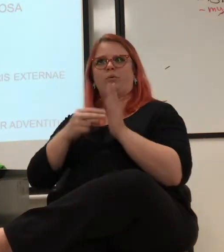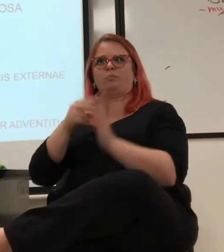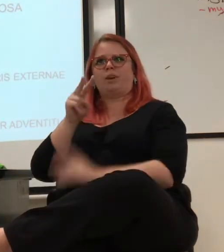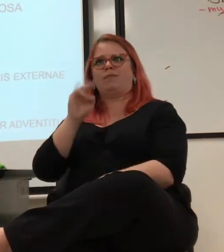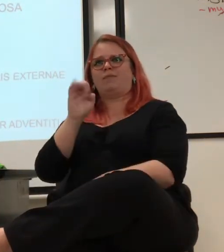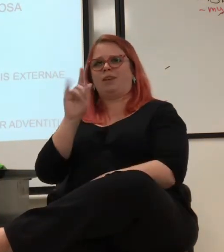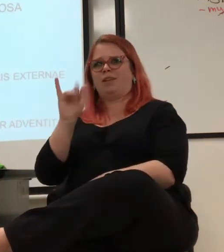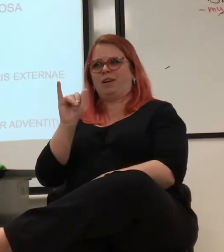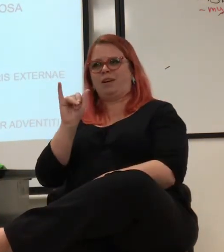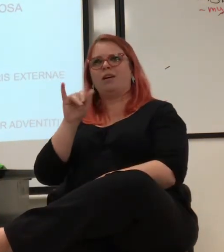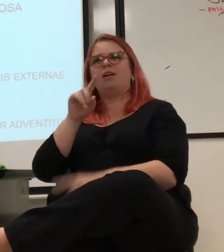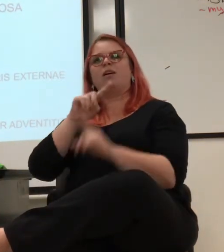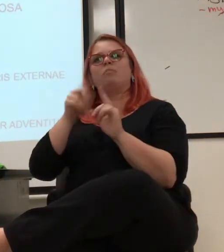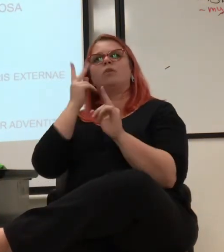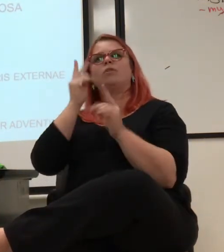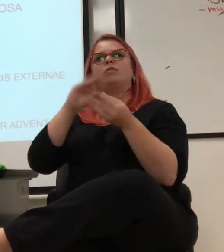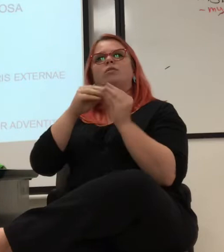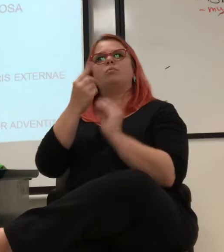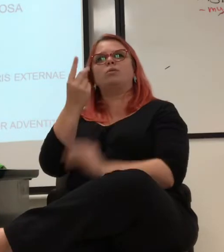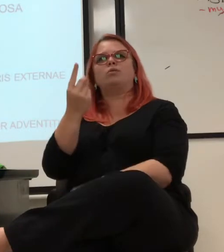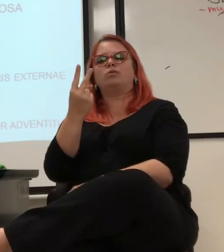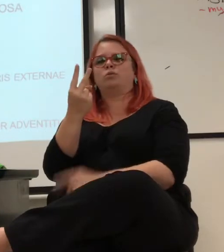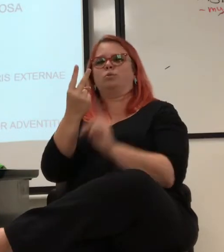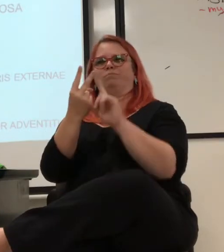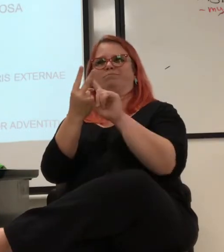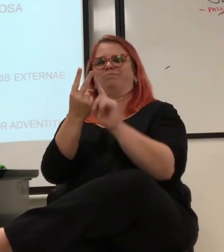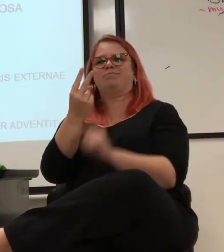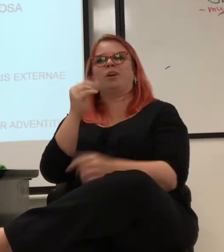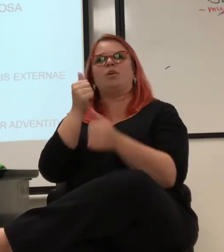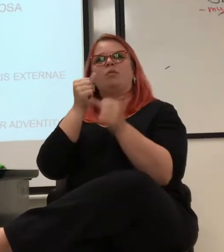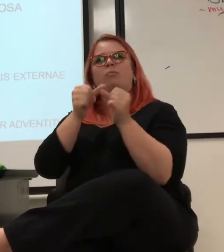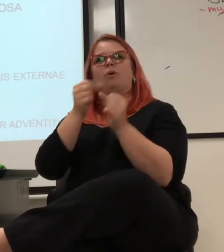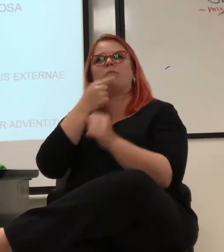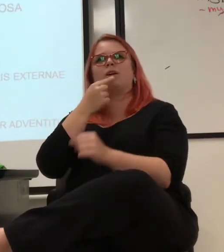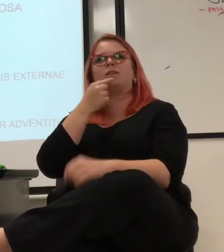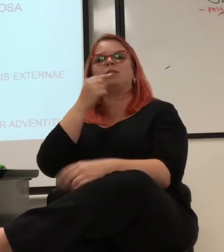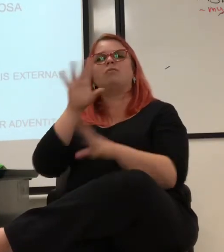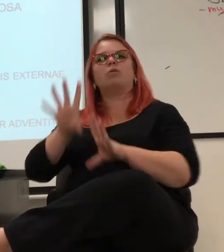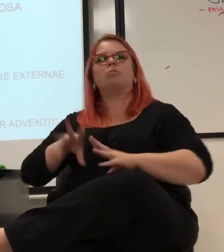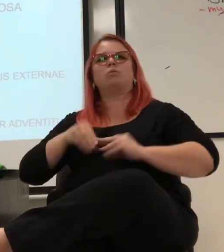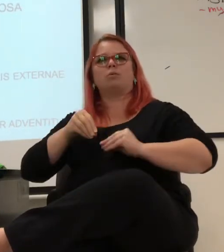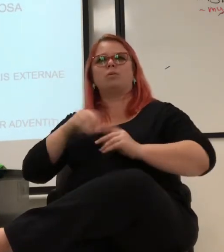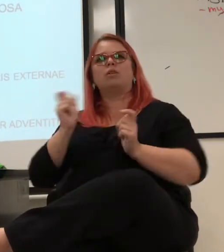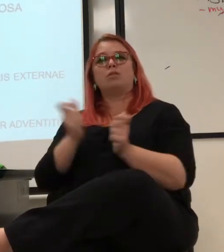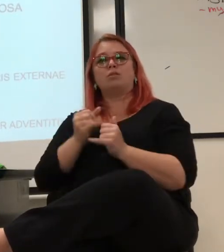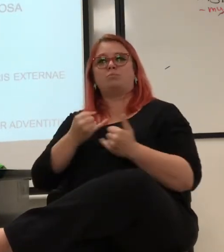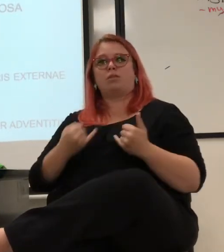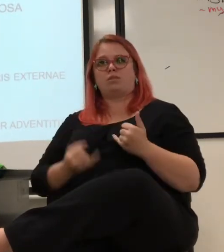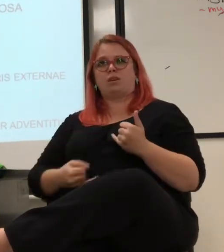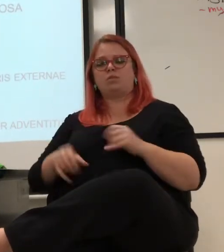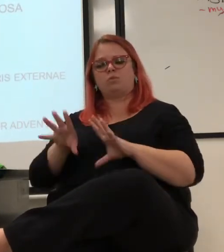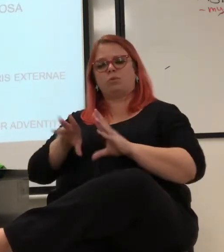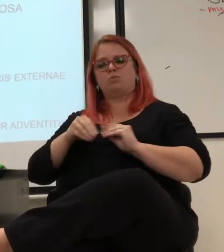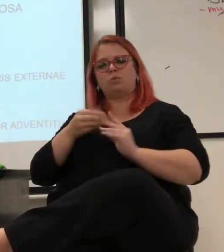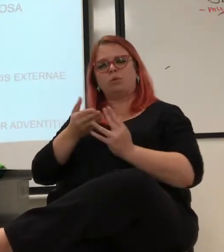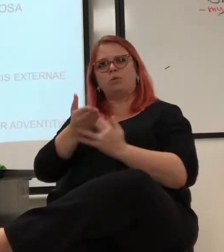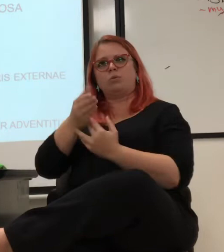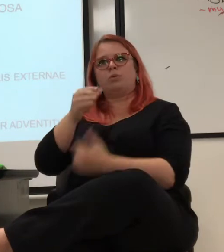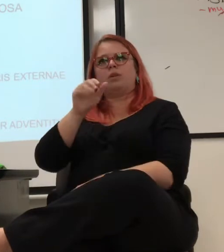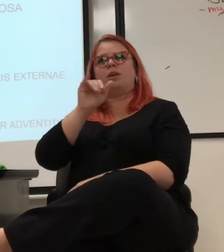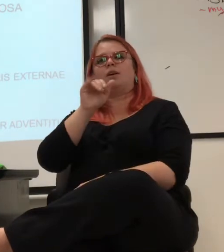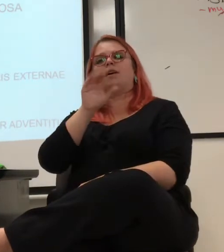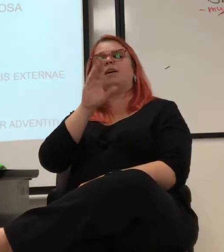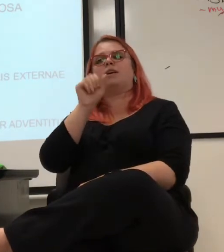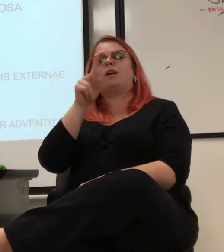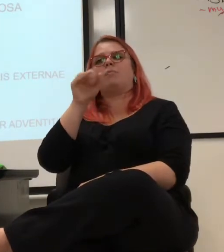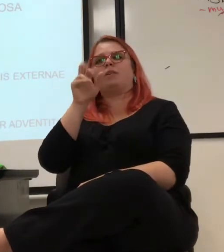Remember how I said how for absorption, the small intestine will absorb all the food through intestinal capillaries and lacteal. And